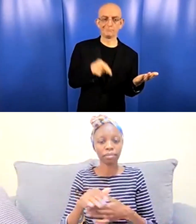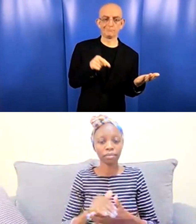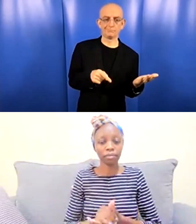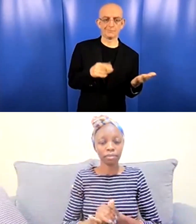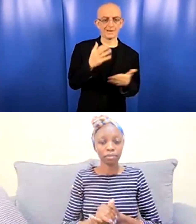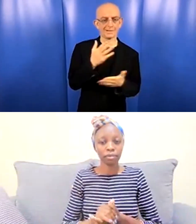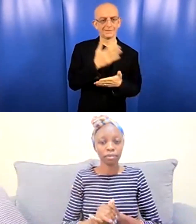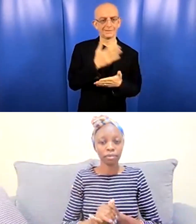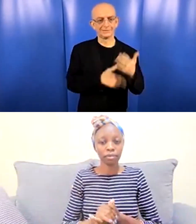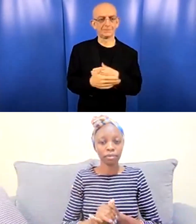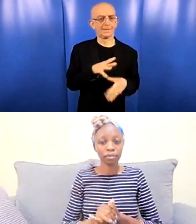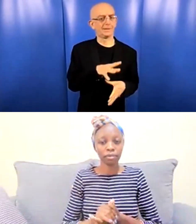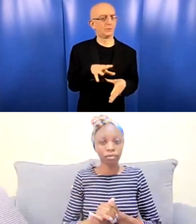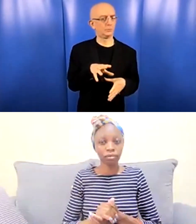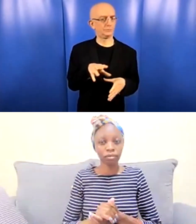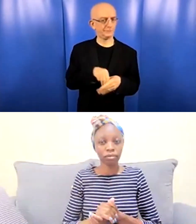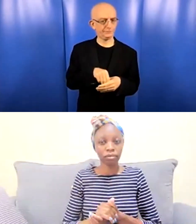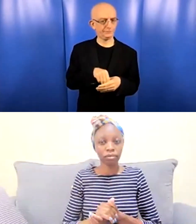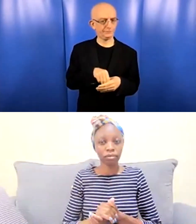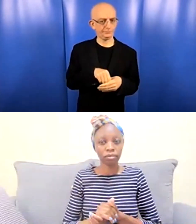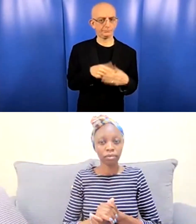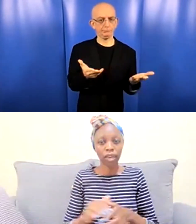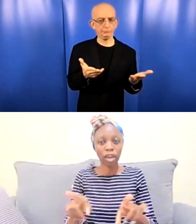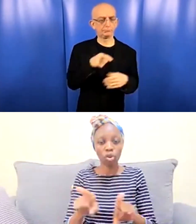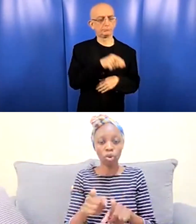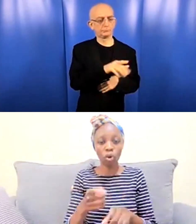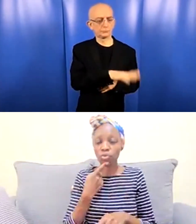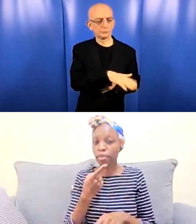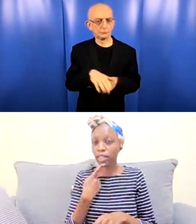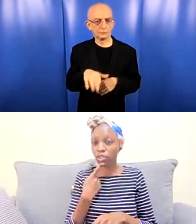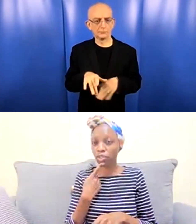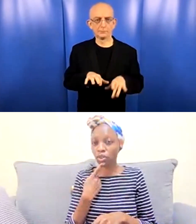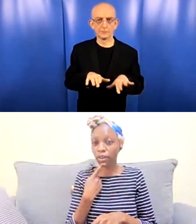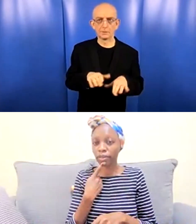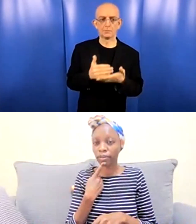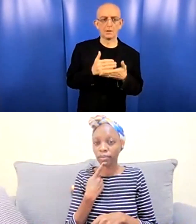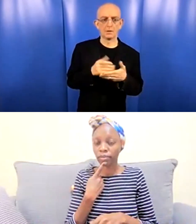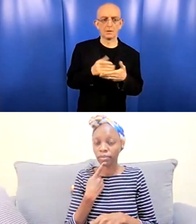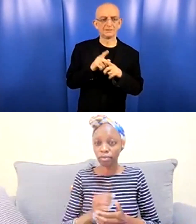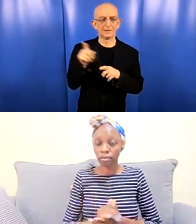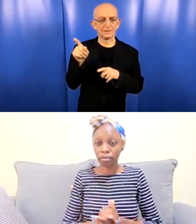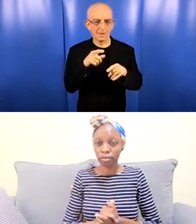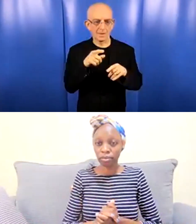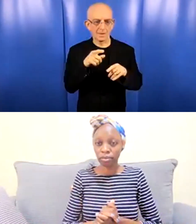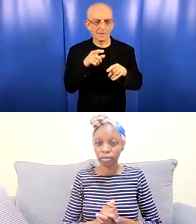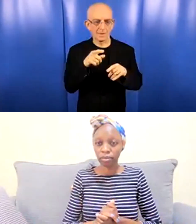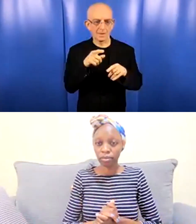laws. I want to mention you can find guidelines